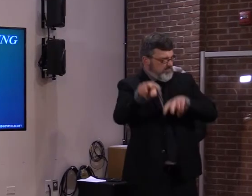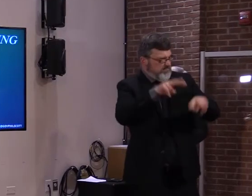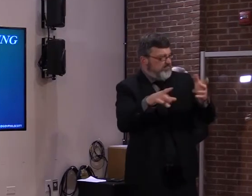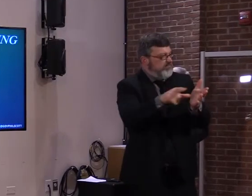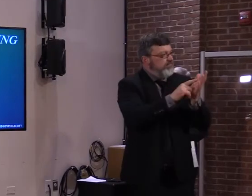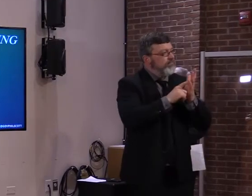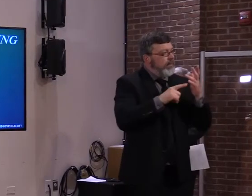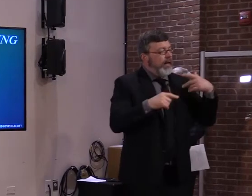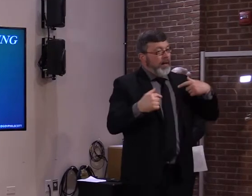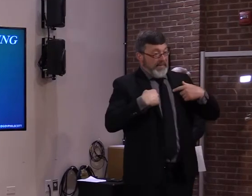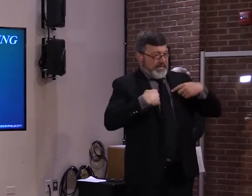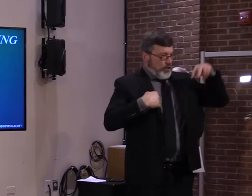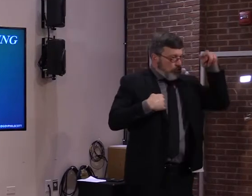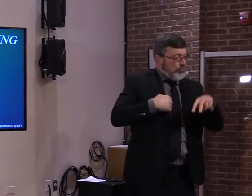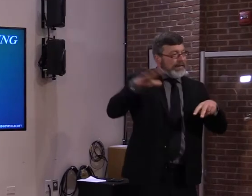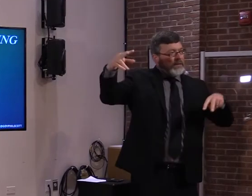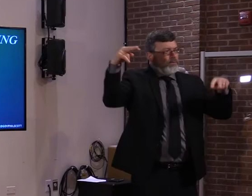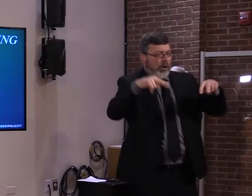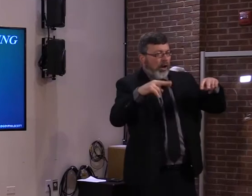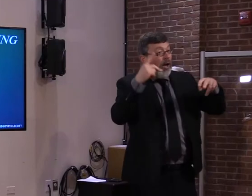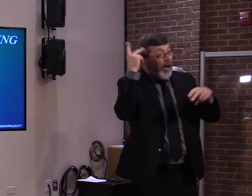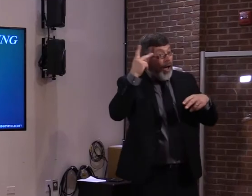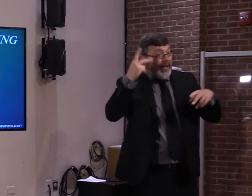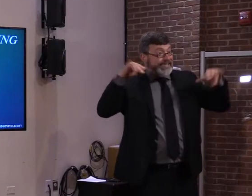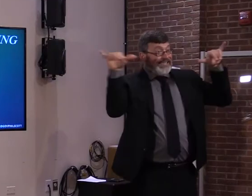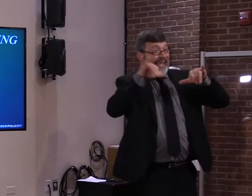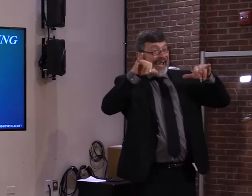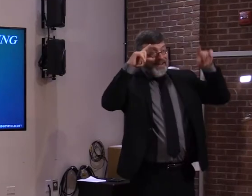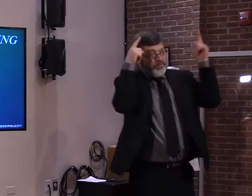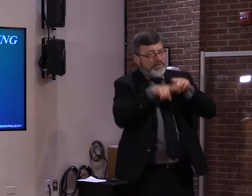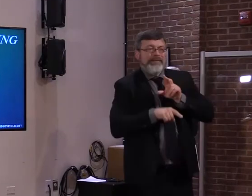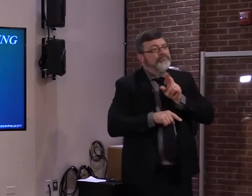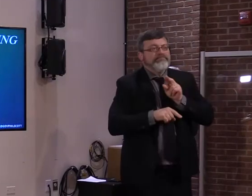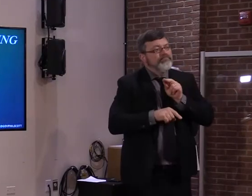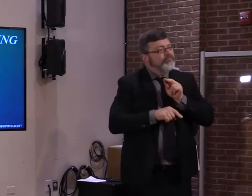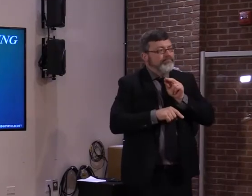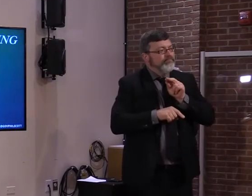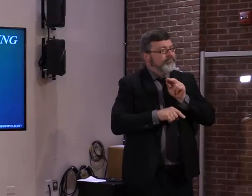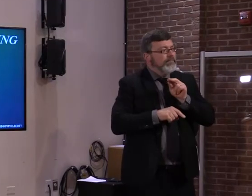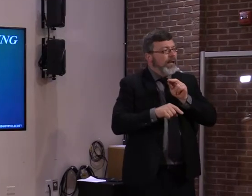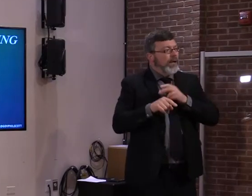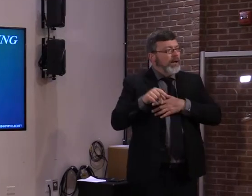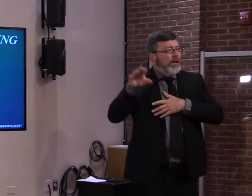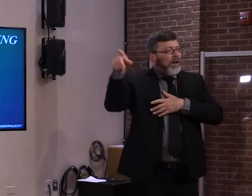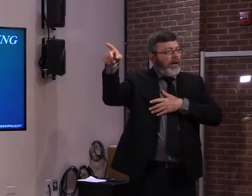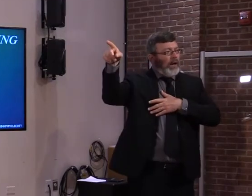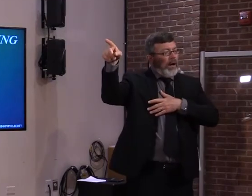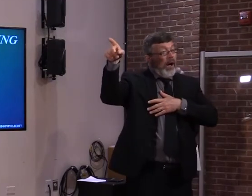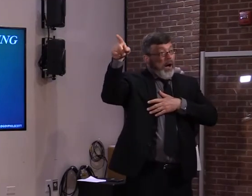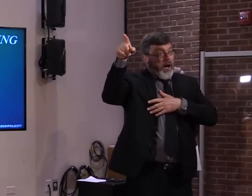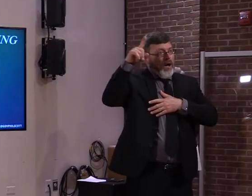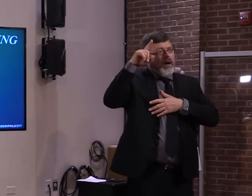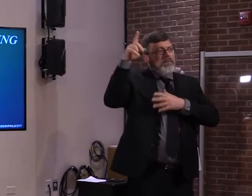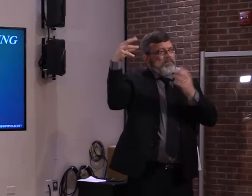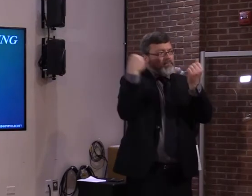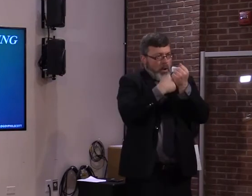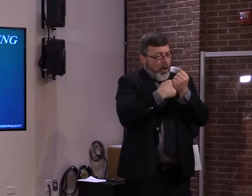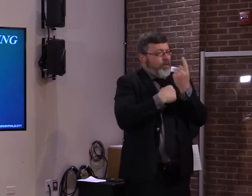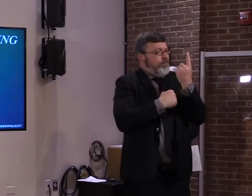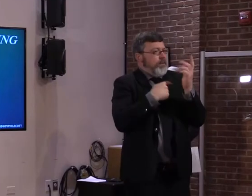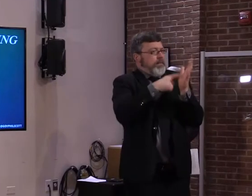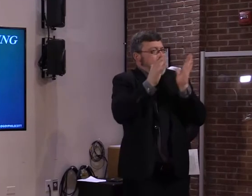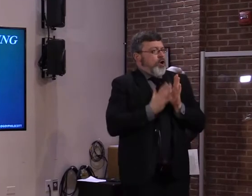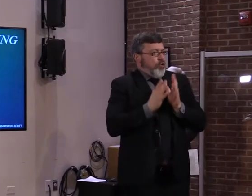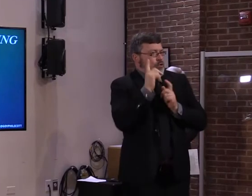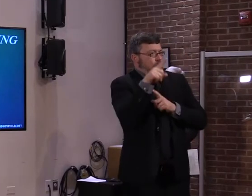was more of a single payer advocate, and maybe sees the merits of that versus this. But having